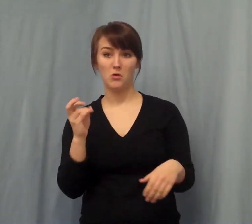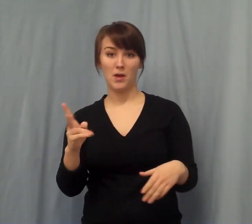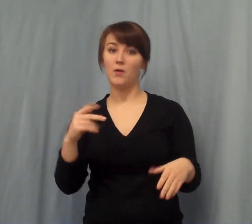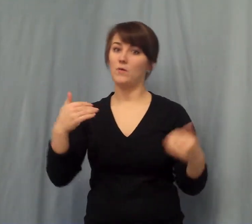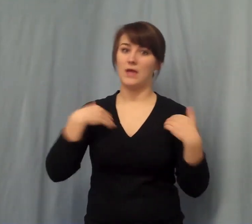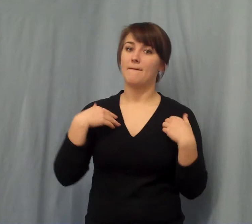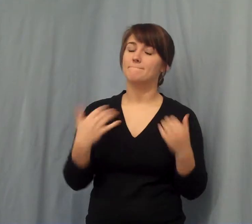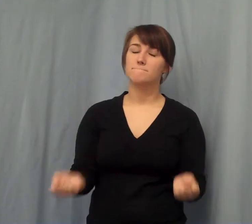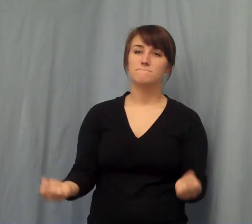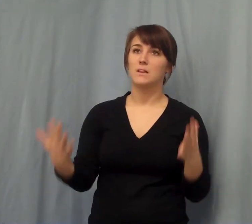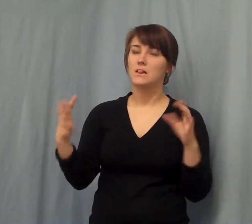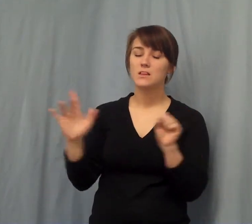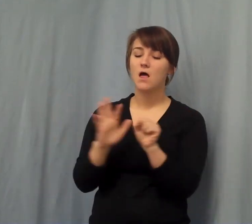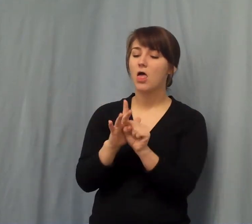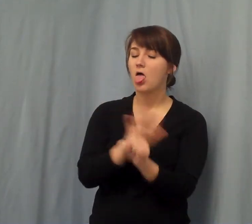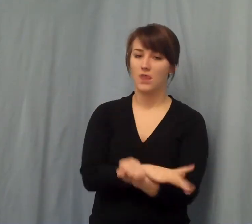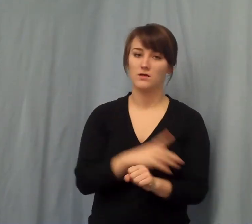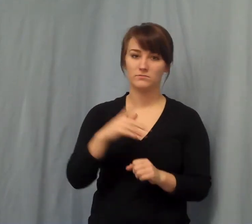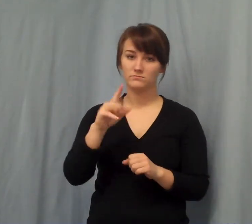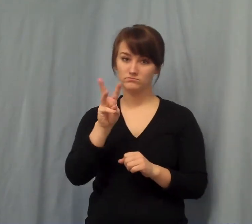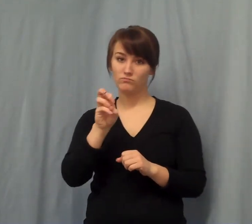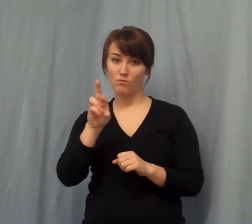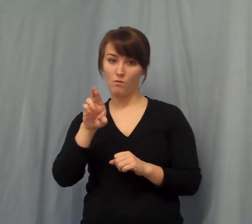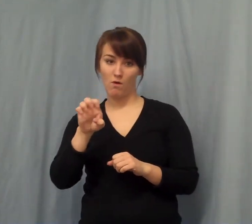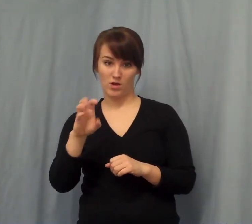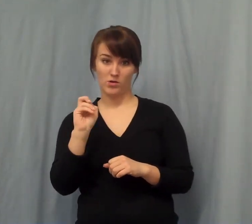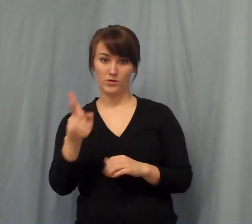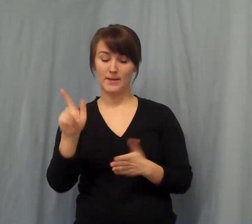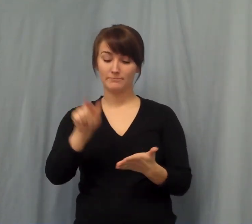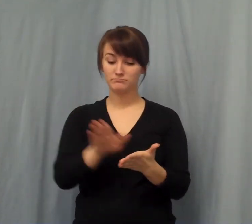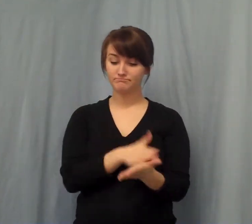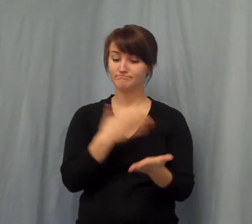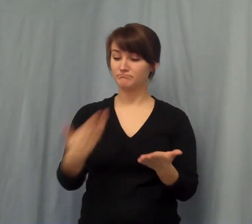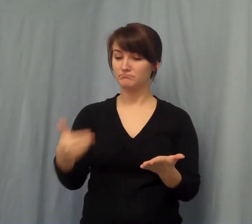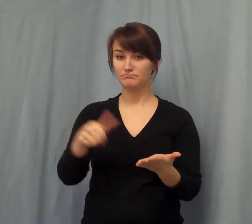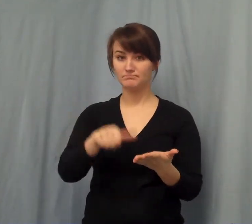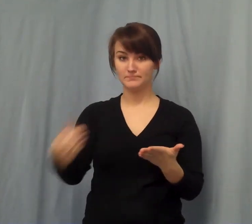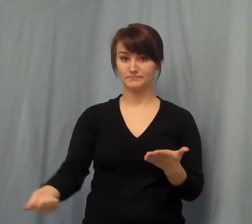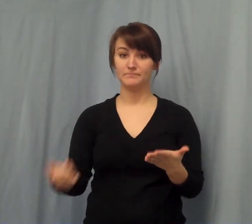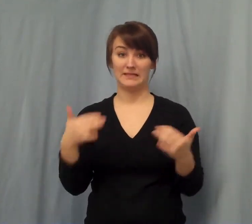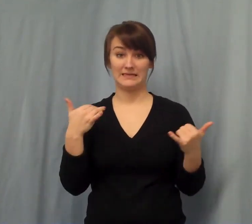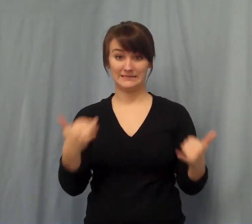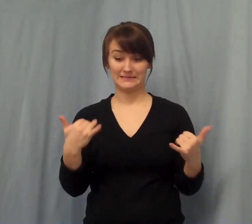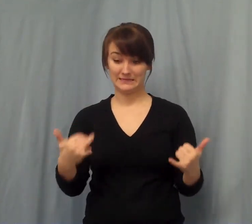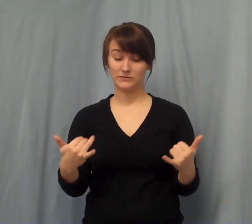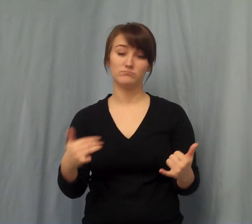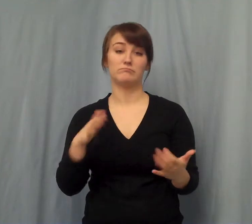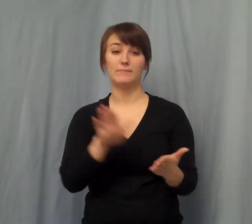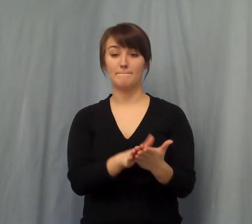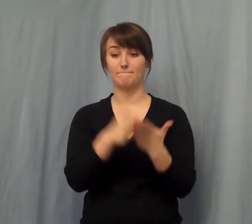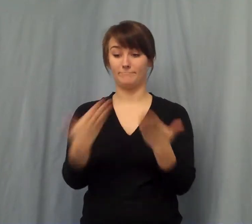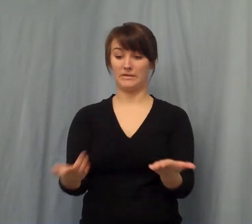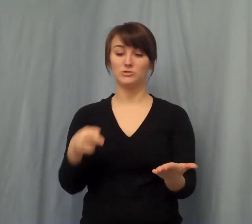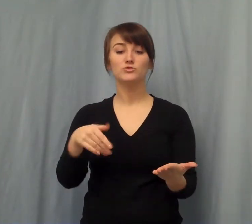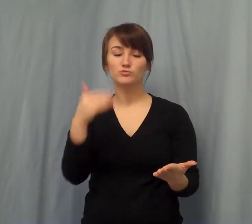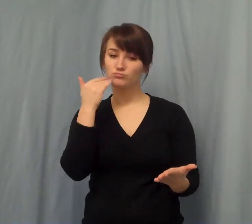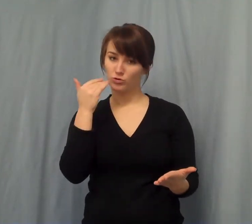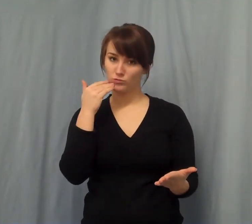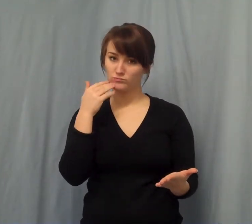our generator so you know how it works. Turn the page. The next page you see something that you're very, very familiar with. That's a magnet, right?